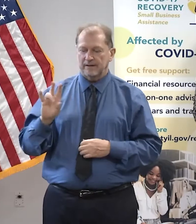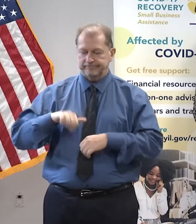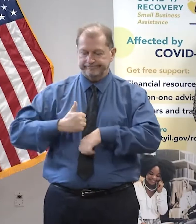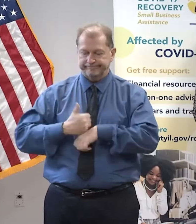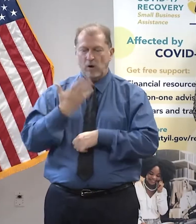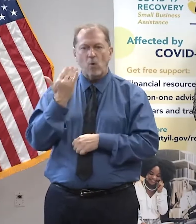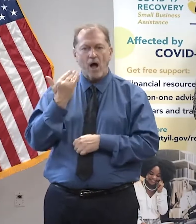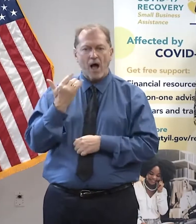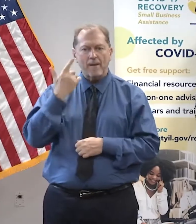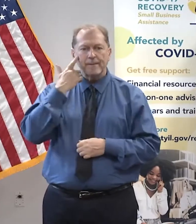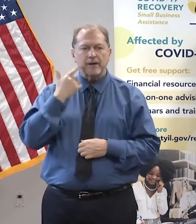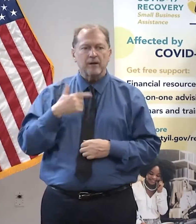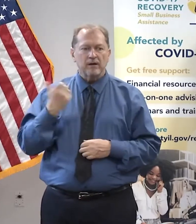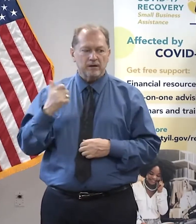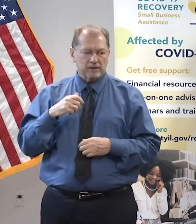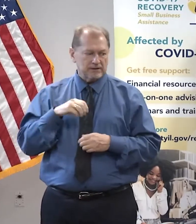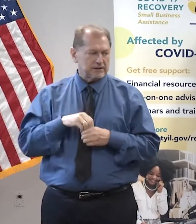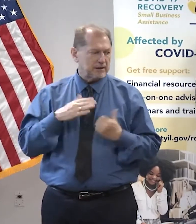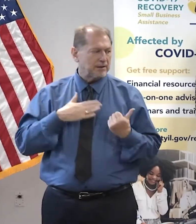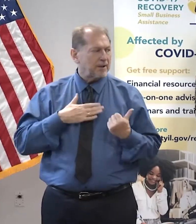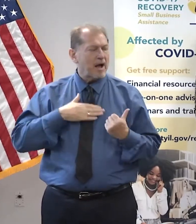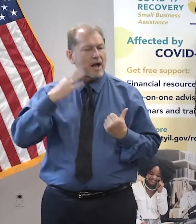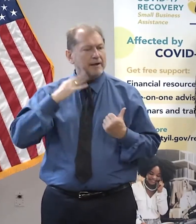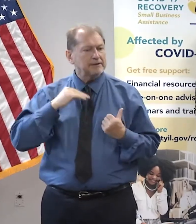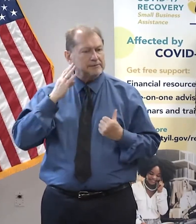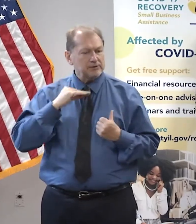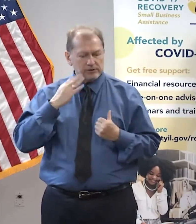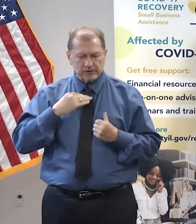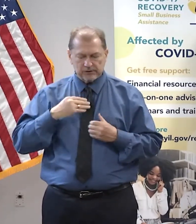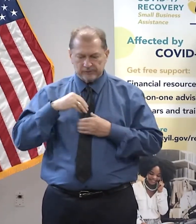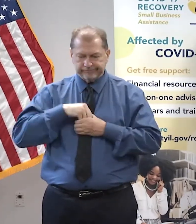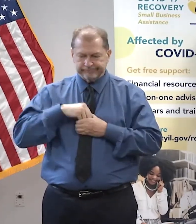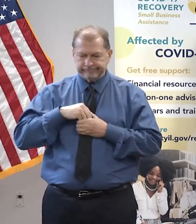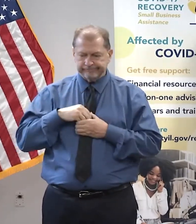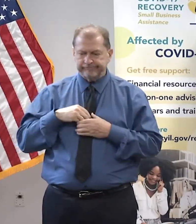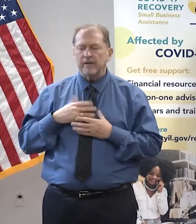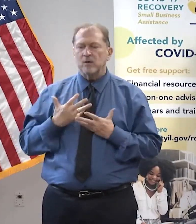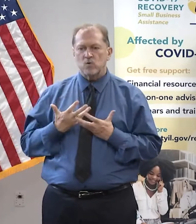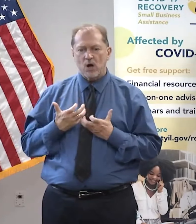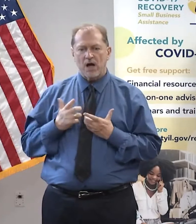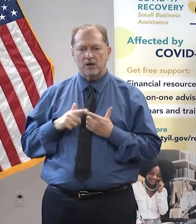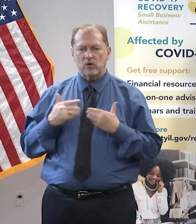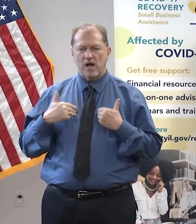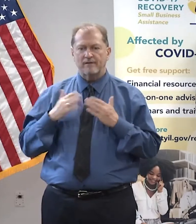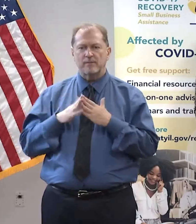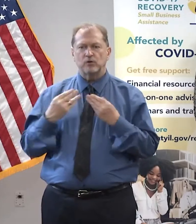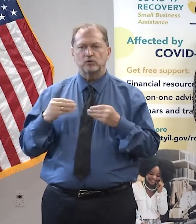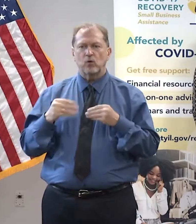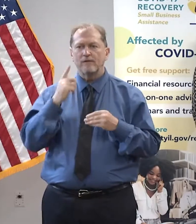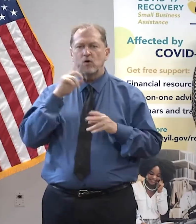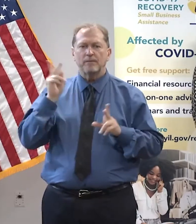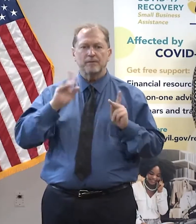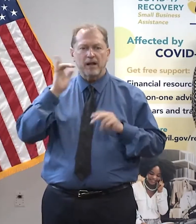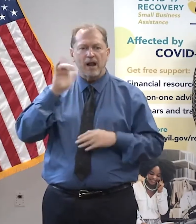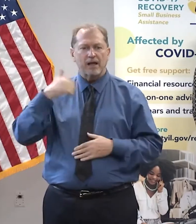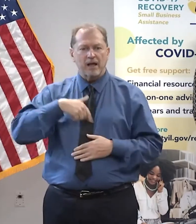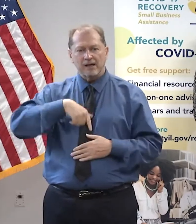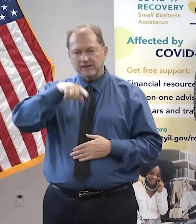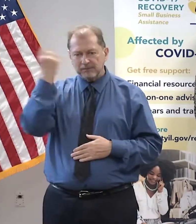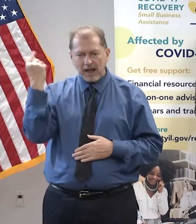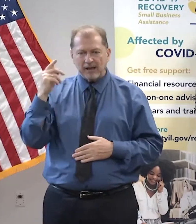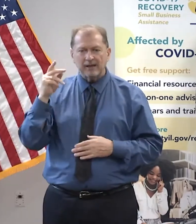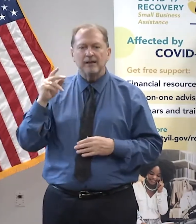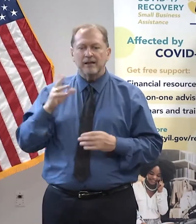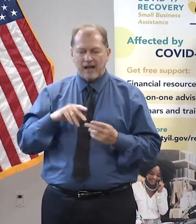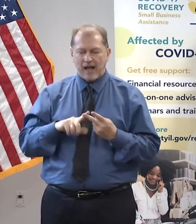it was always in my spirit to have a bookstore for people like us with authors like